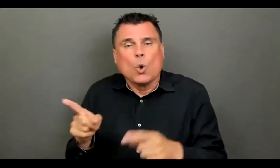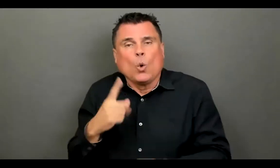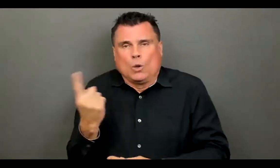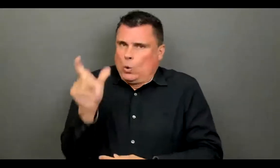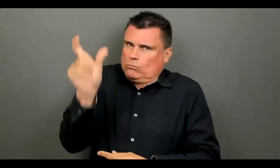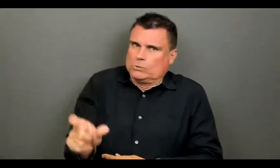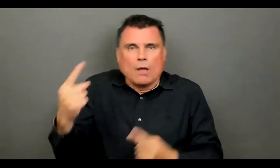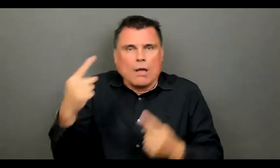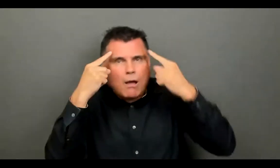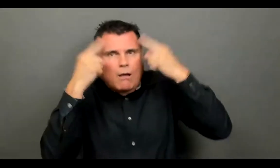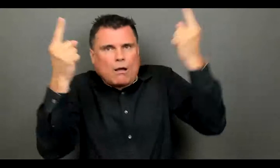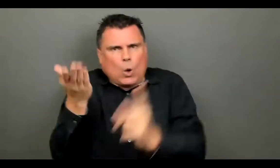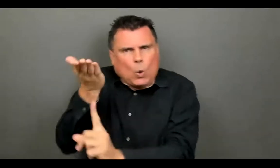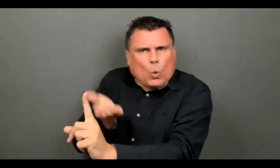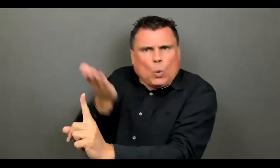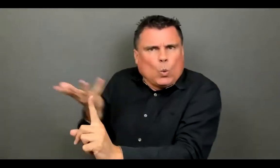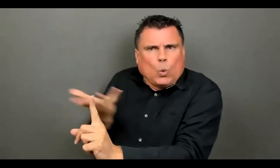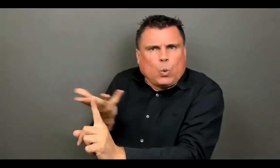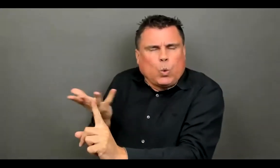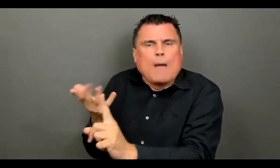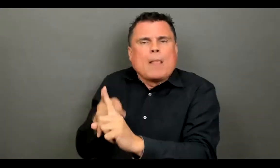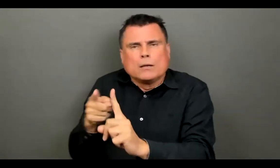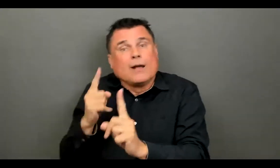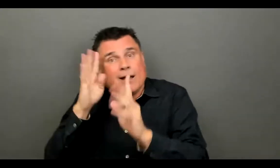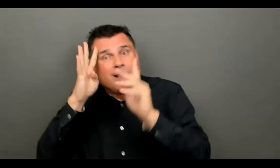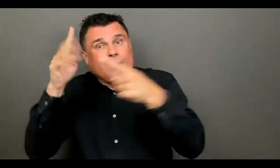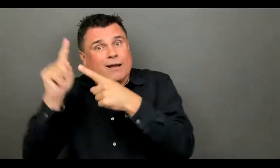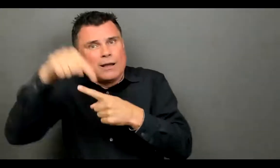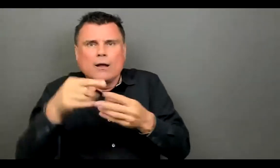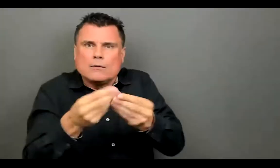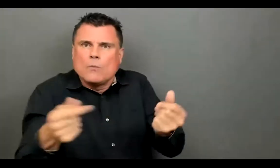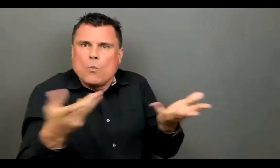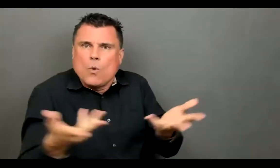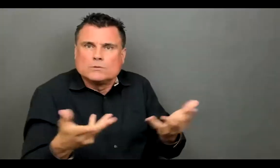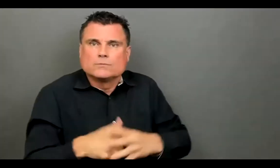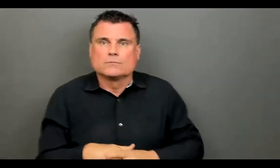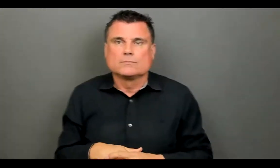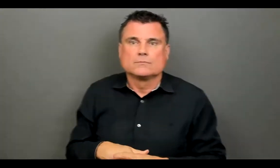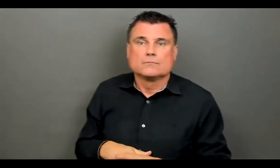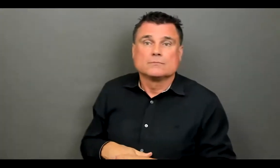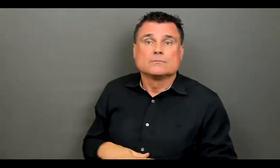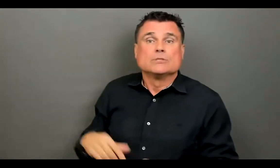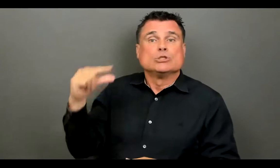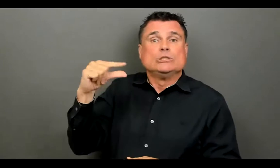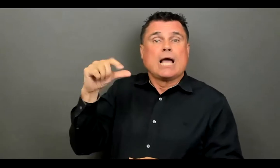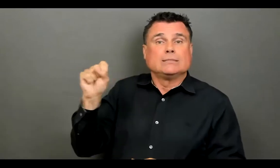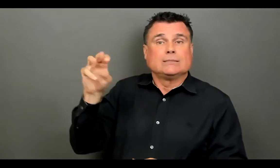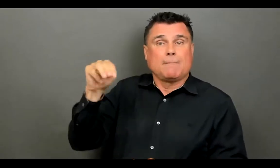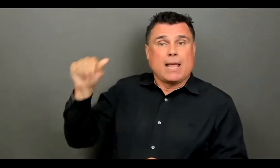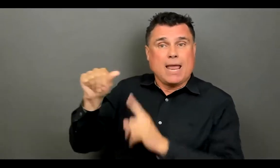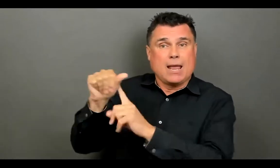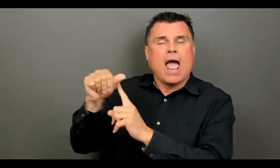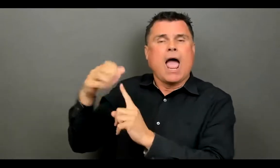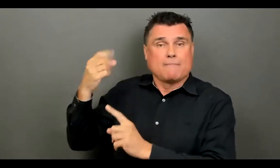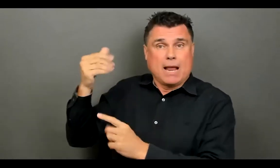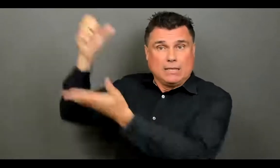Innovation program at the GSMA, which is funded by UK Aid, we've been working with our mobile operator members, our humanitarian partners, but